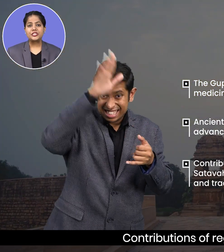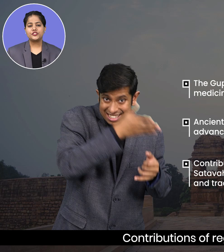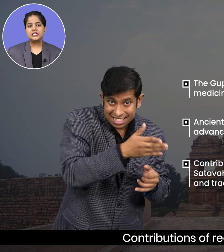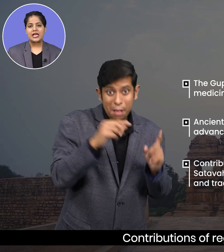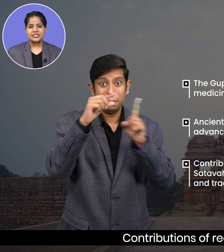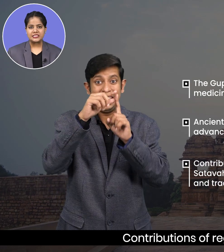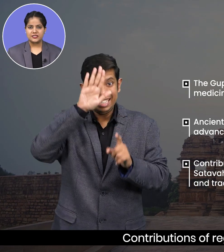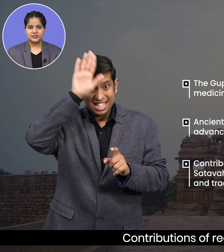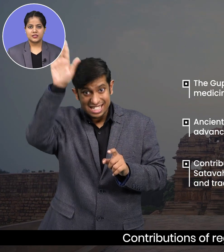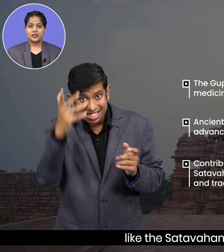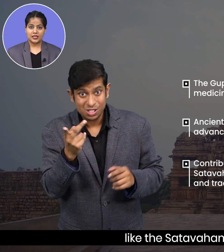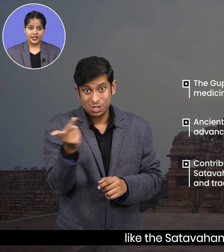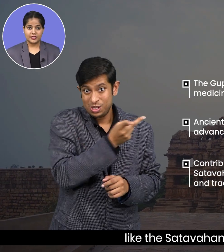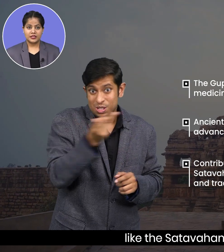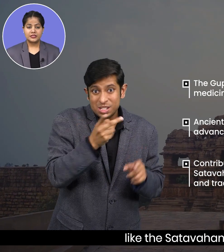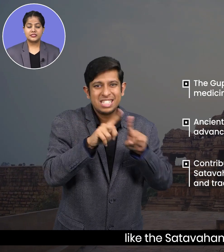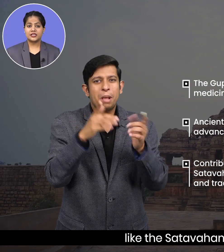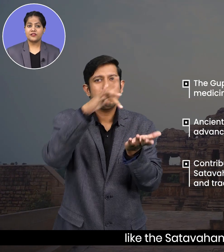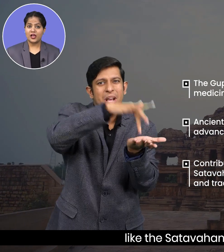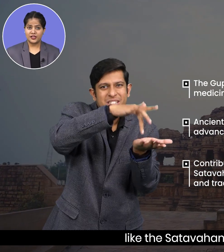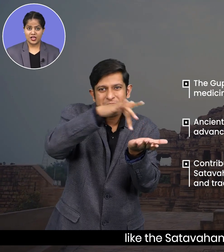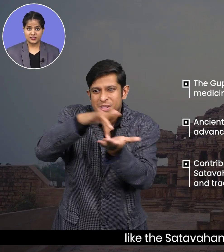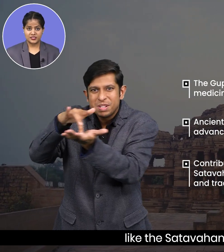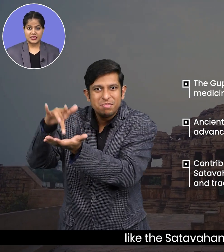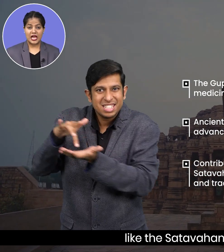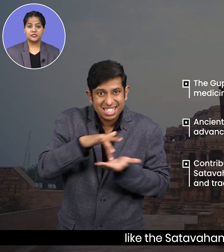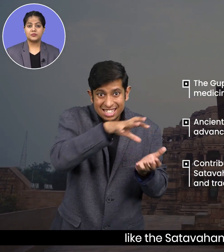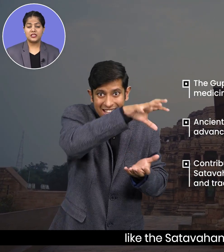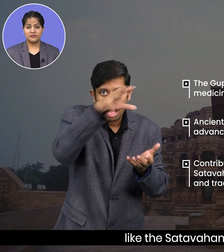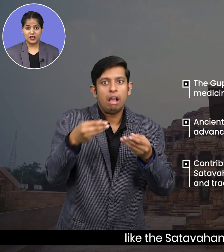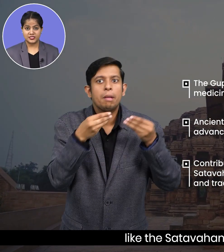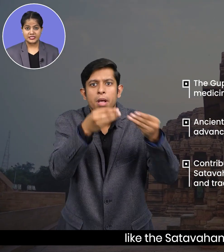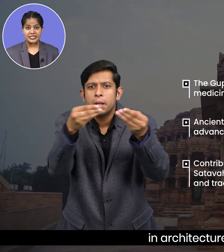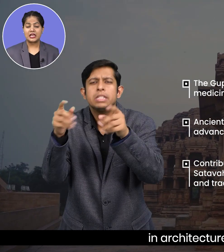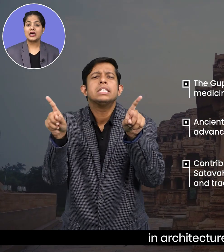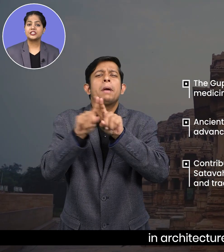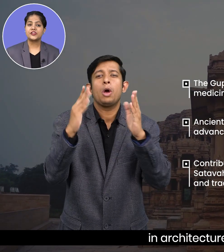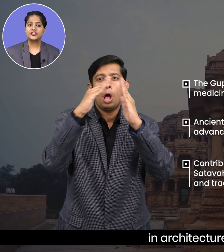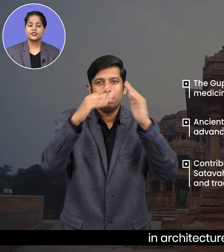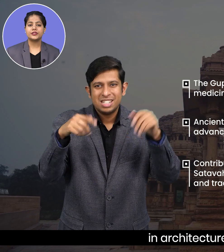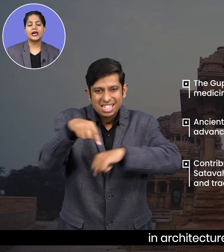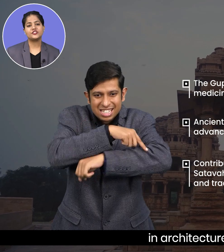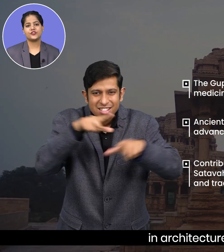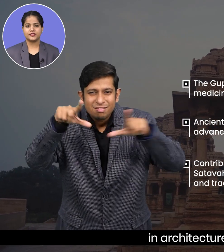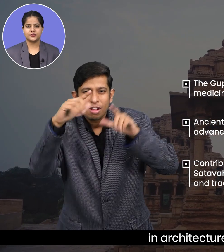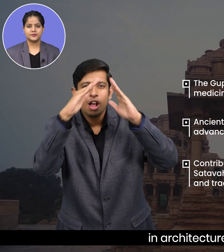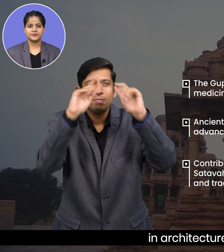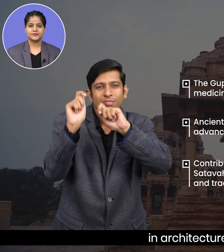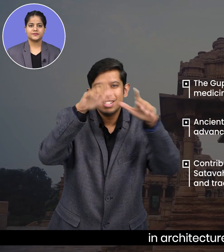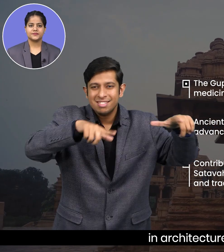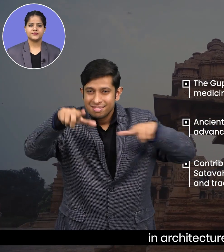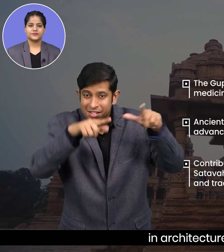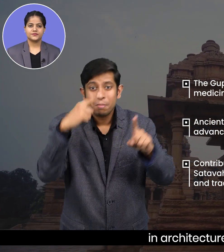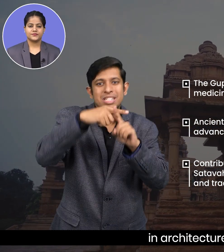Contribution of regional dynasties like the Satavahanas and Palavas in architecture and trade.